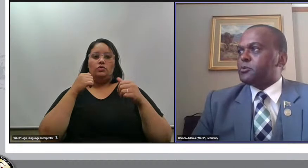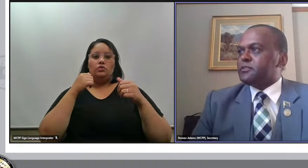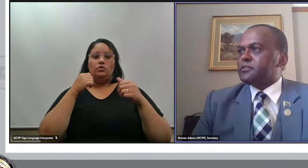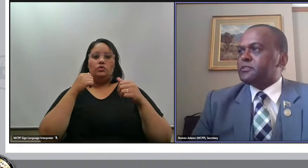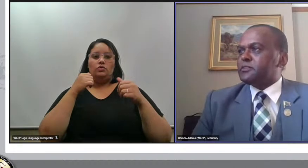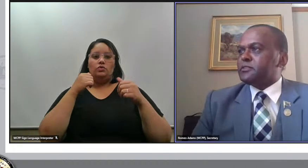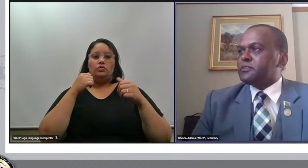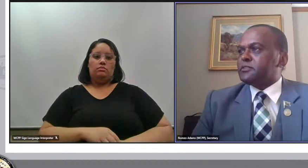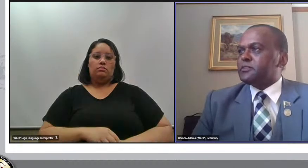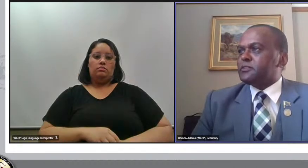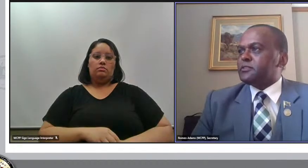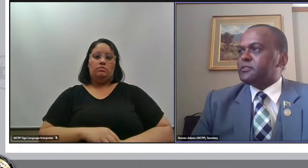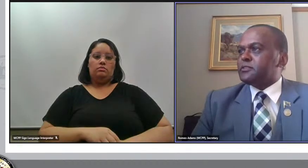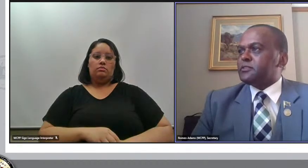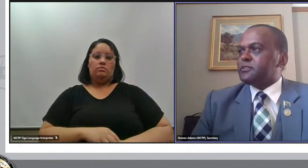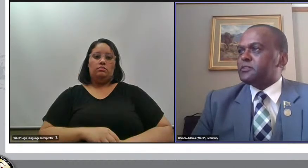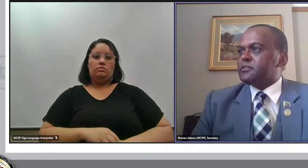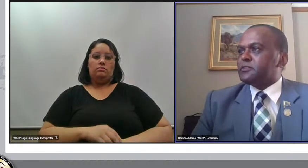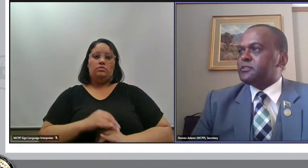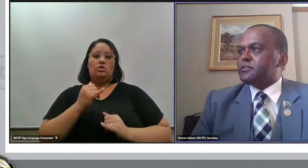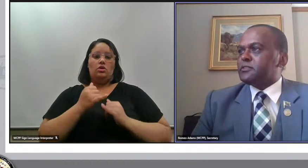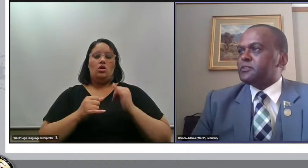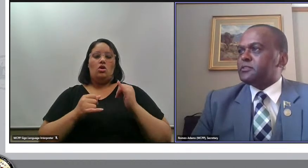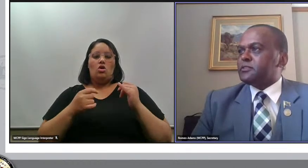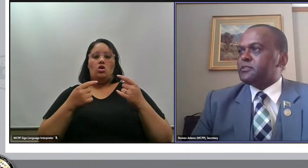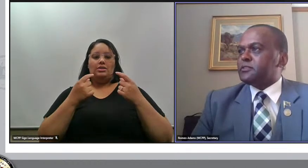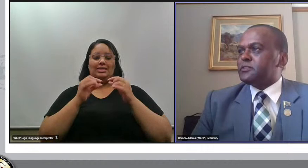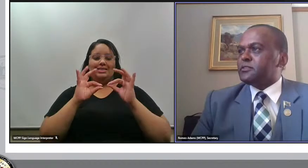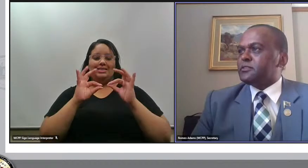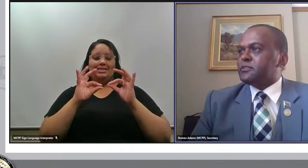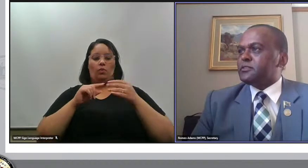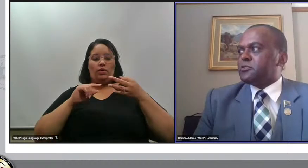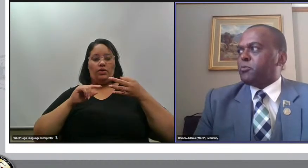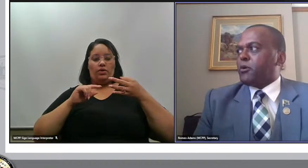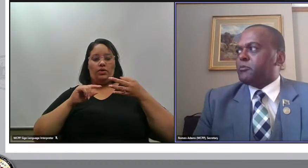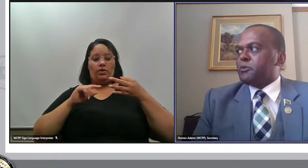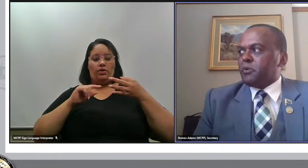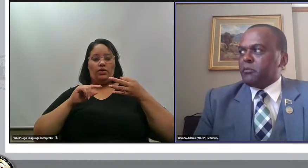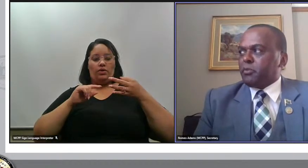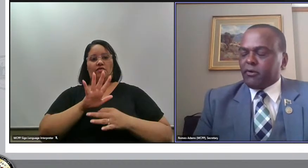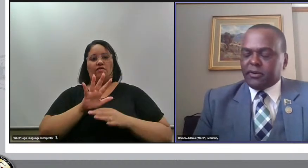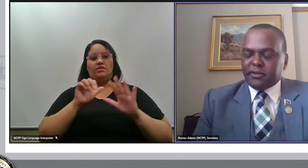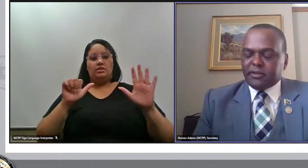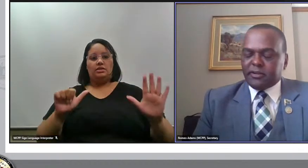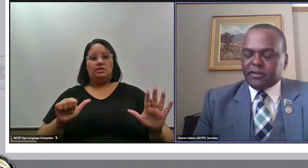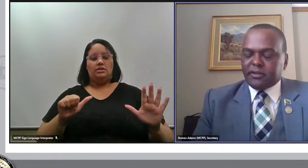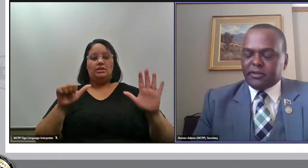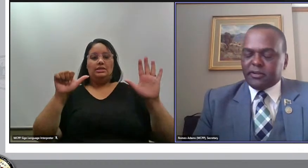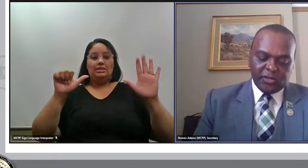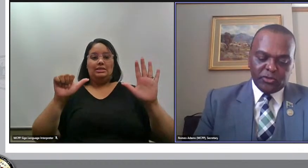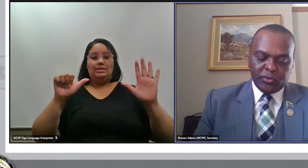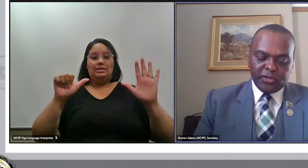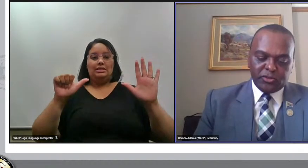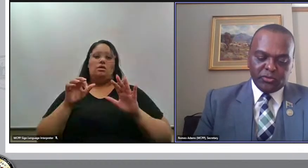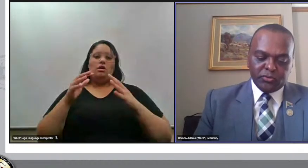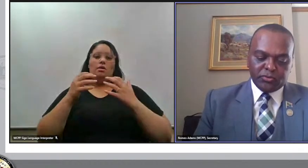the last sentence in point three on page 56 that speaks of the sixth parliament being prioritized